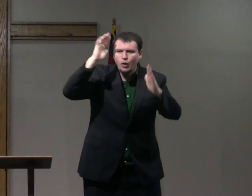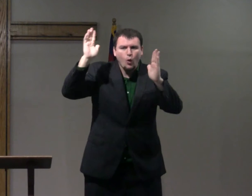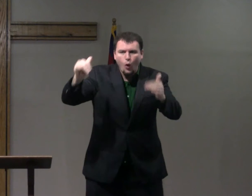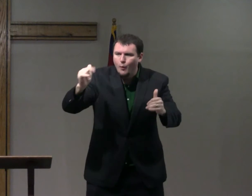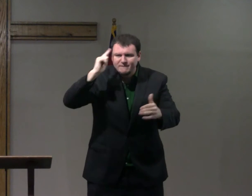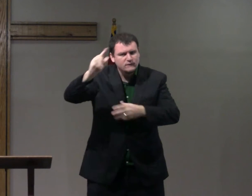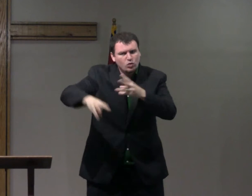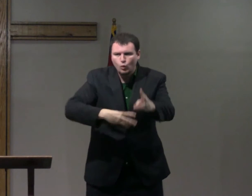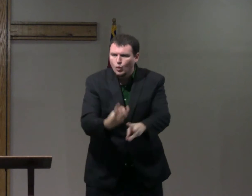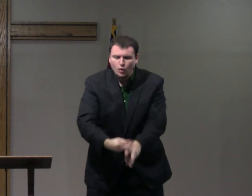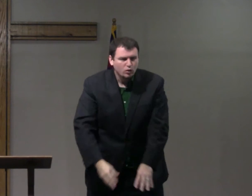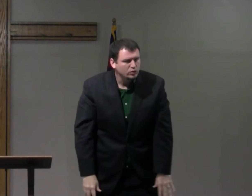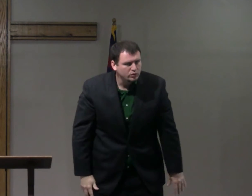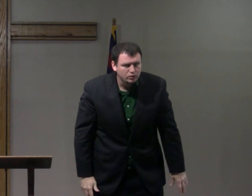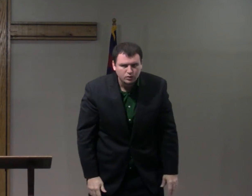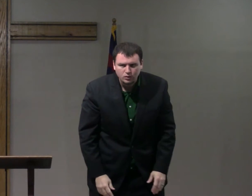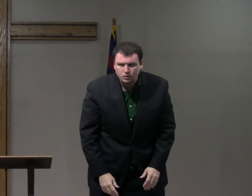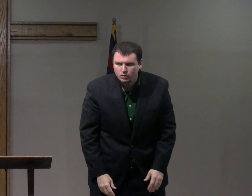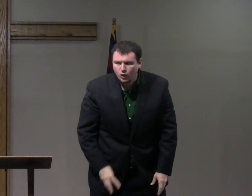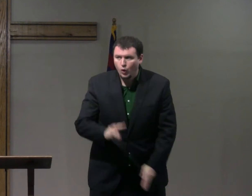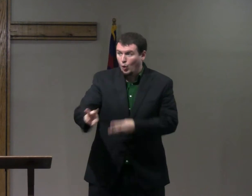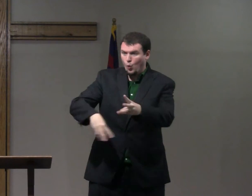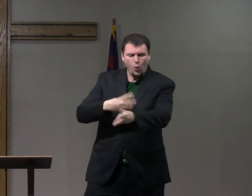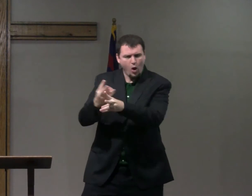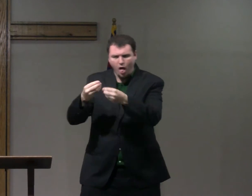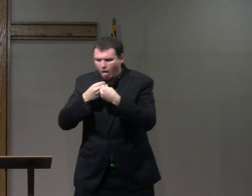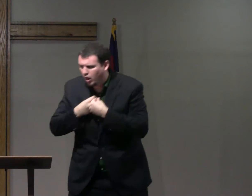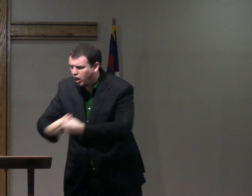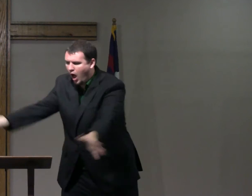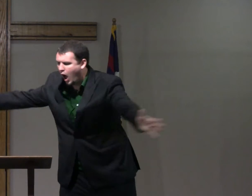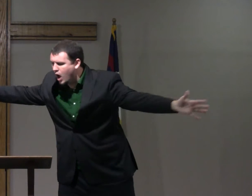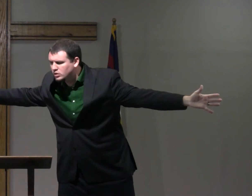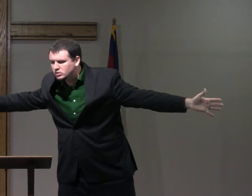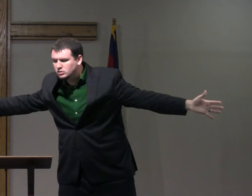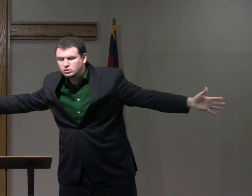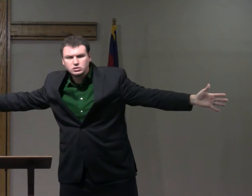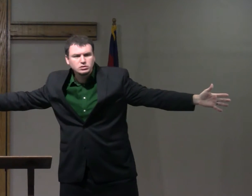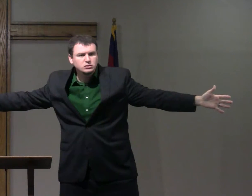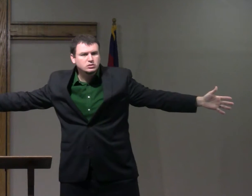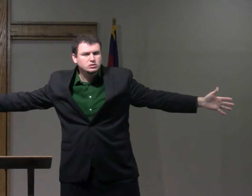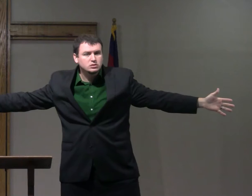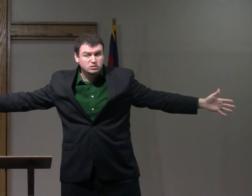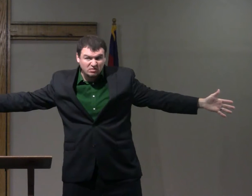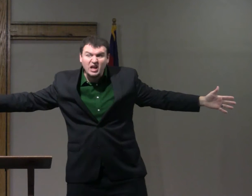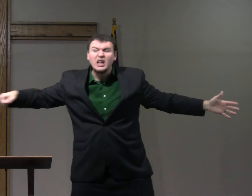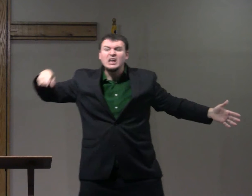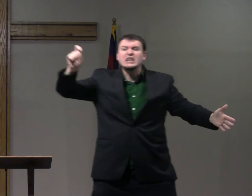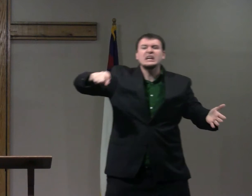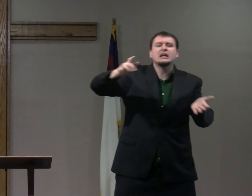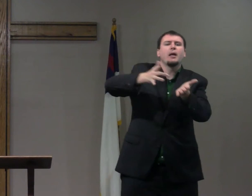Why? Because that is the only hope for the world. The world is lost.